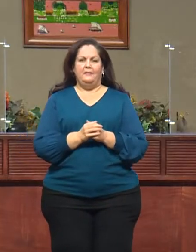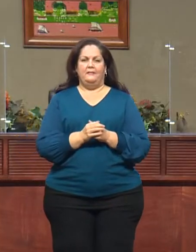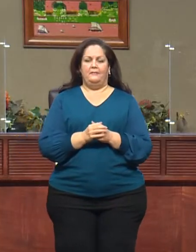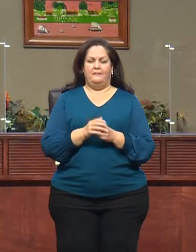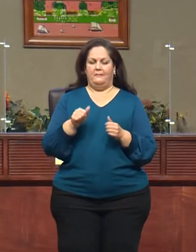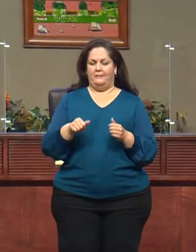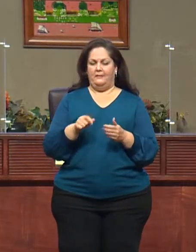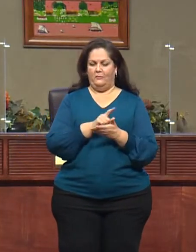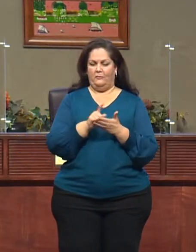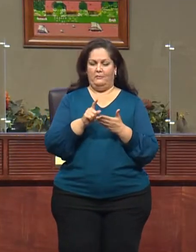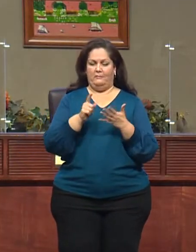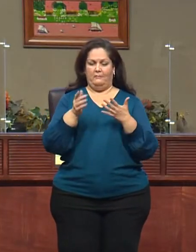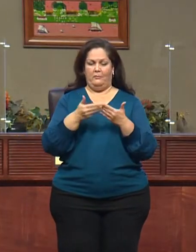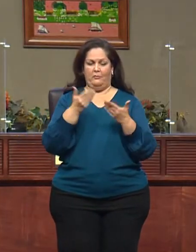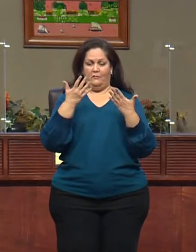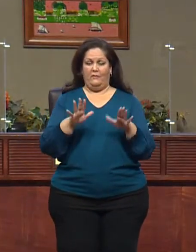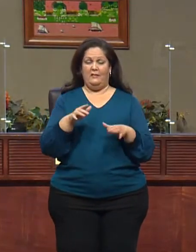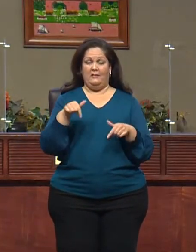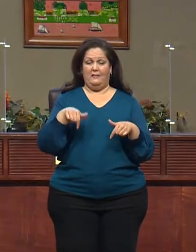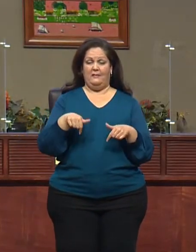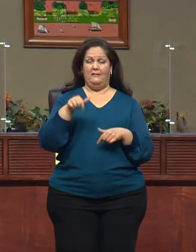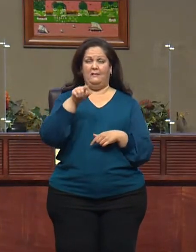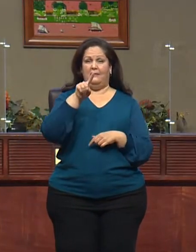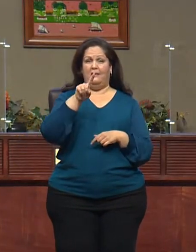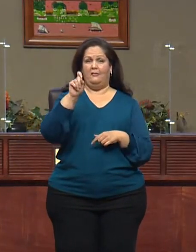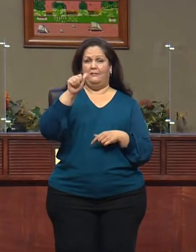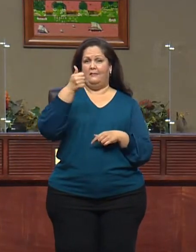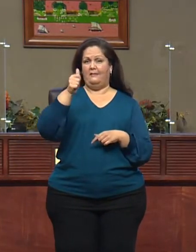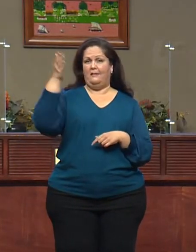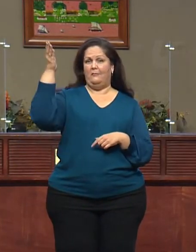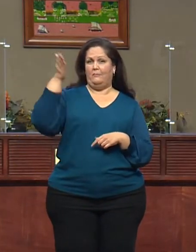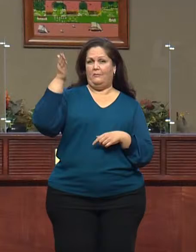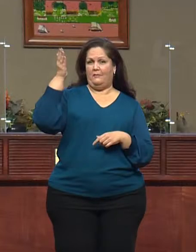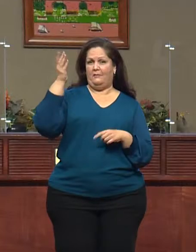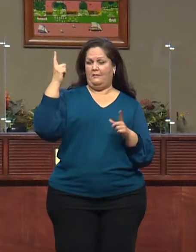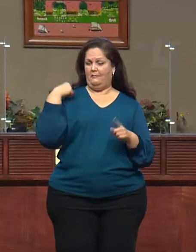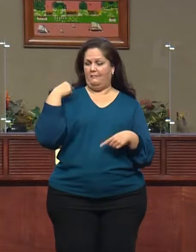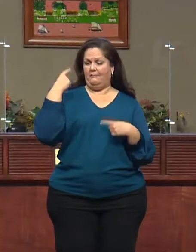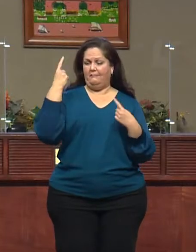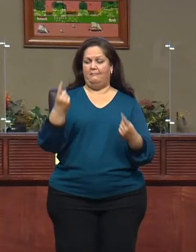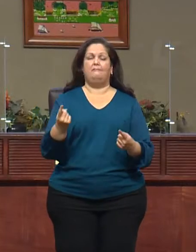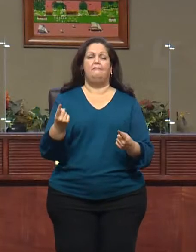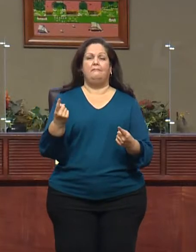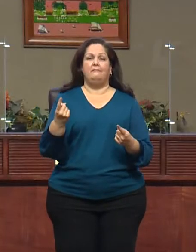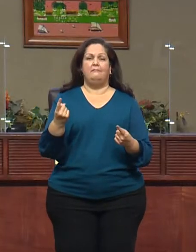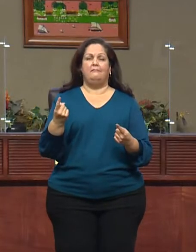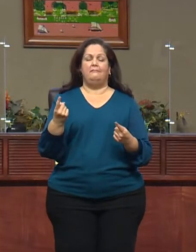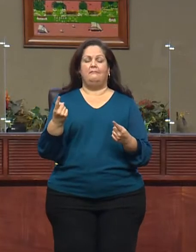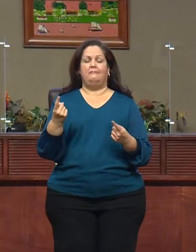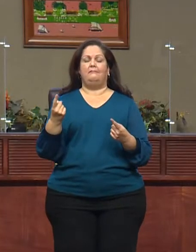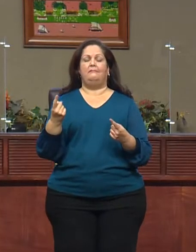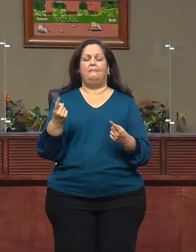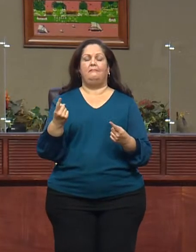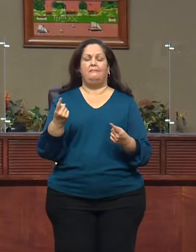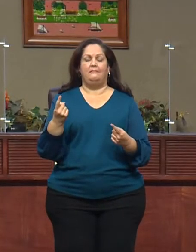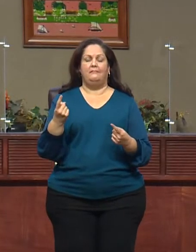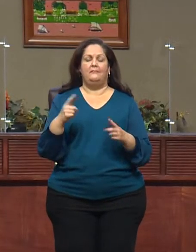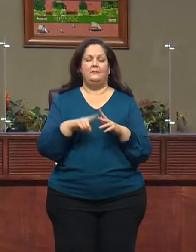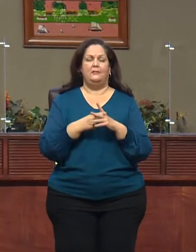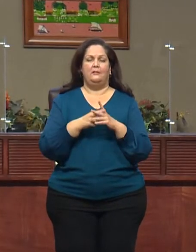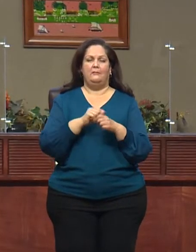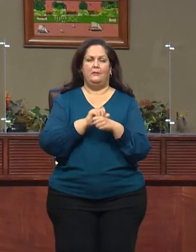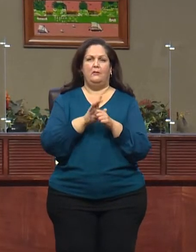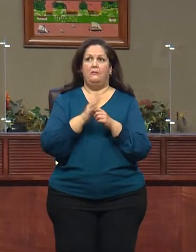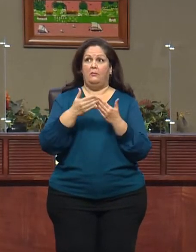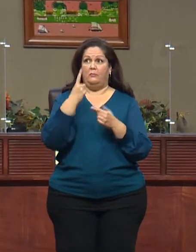week, this is our 110th press briefing since we began the briefings regarding the pandemic nearly